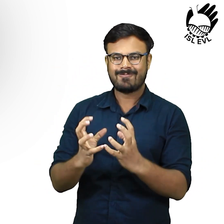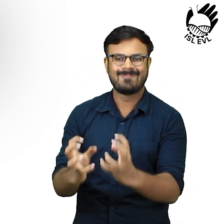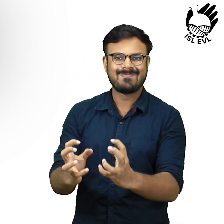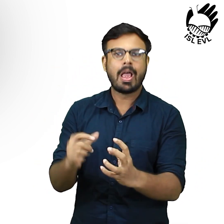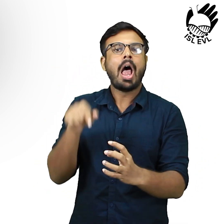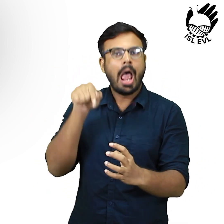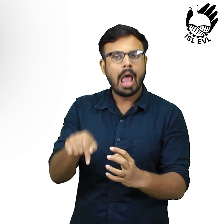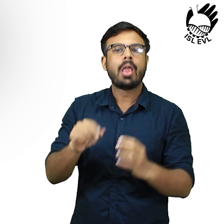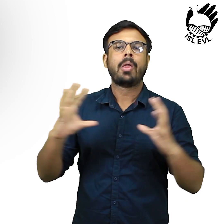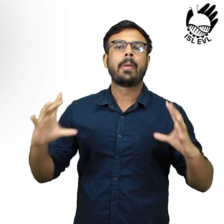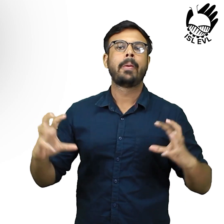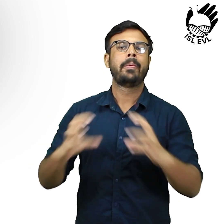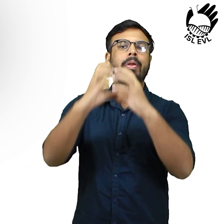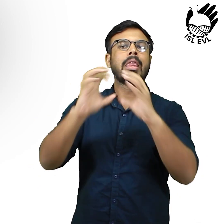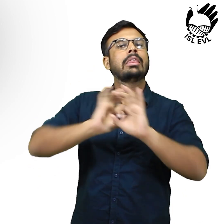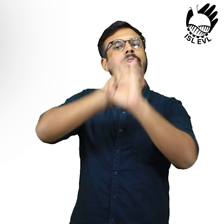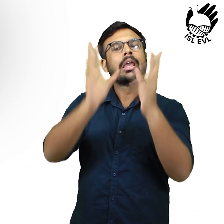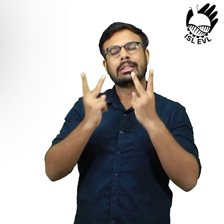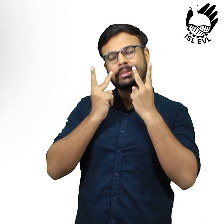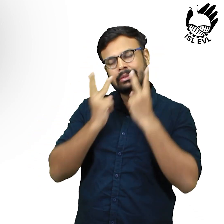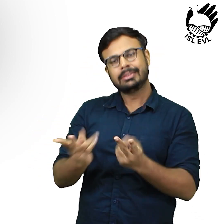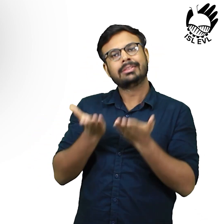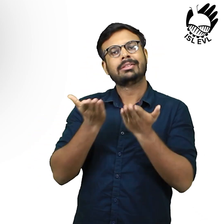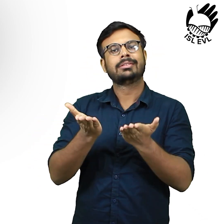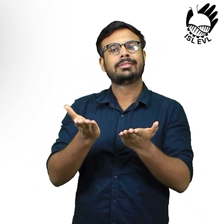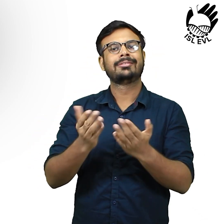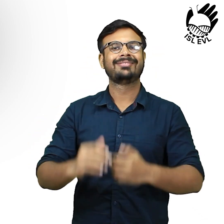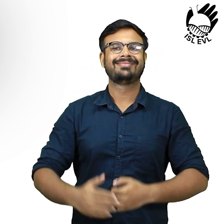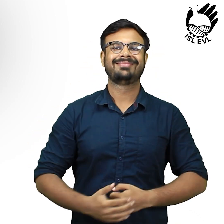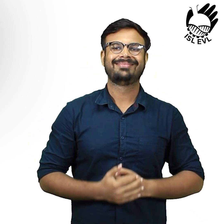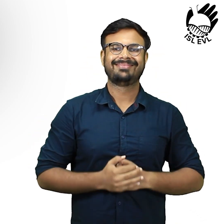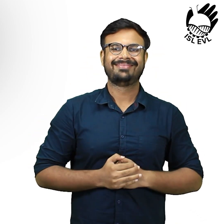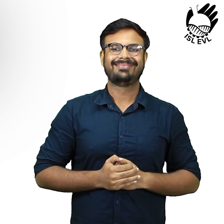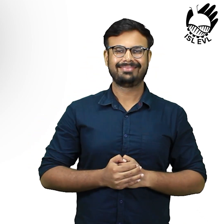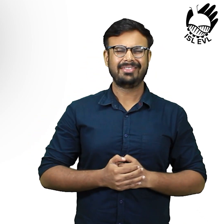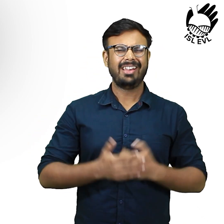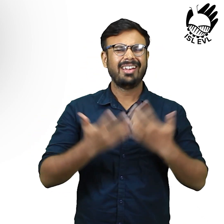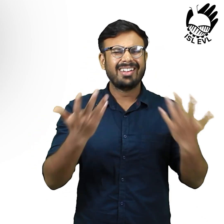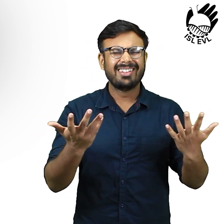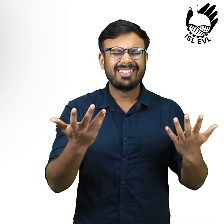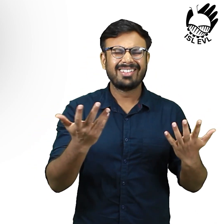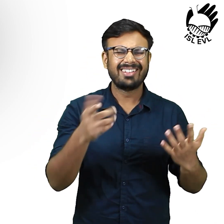can then be used to grow pure crystals which can be collected and dried.